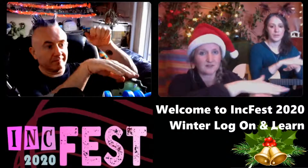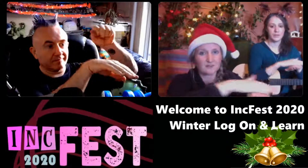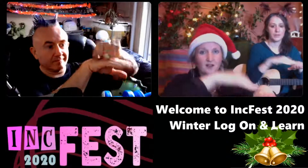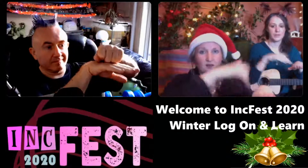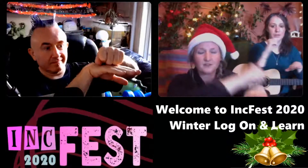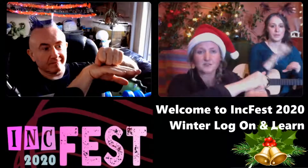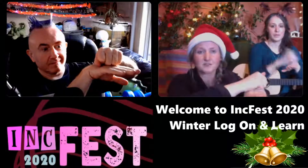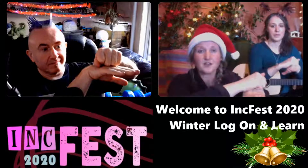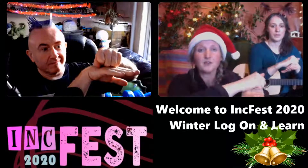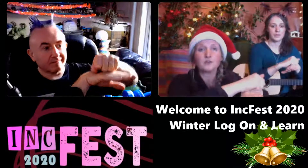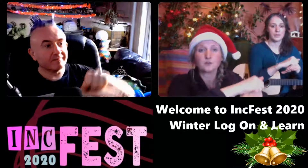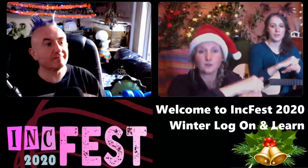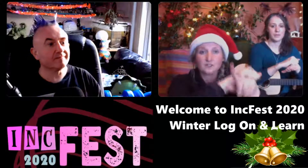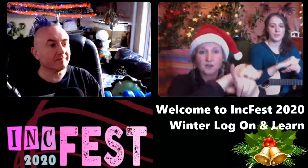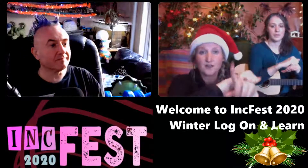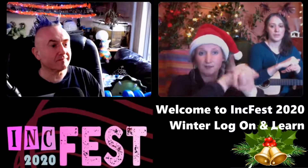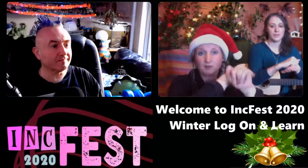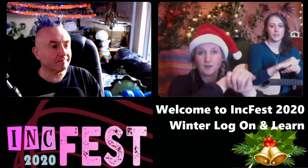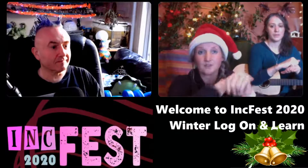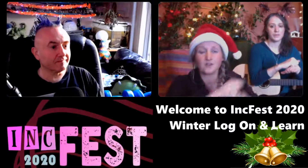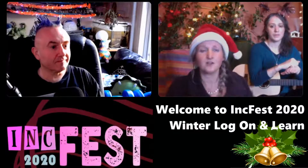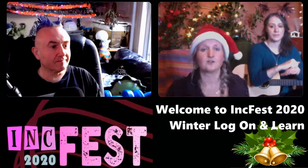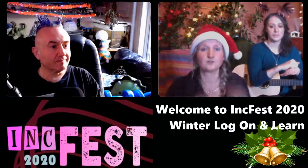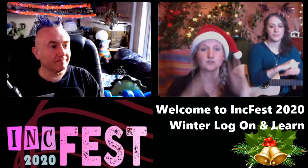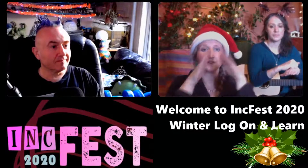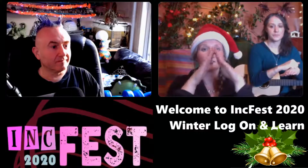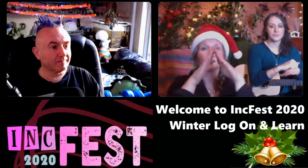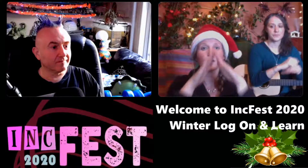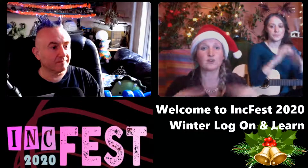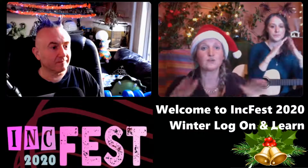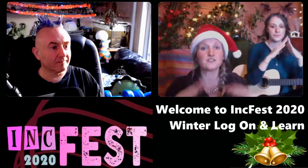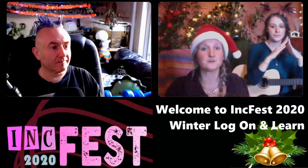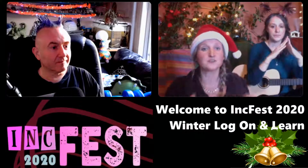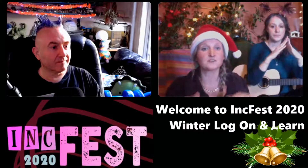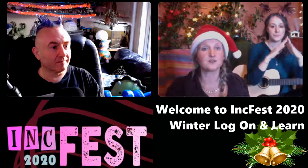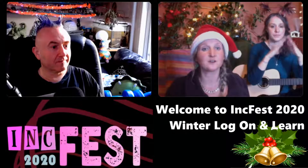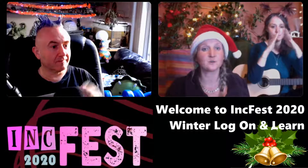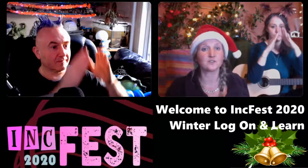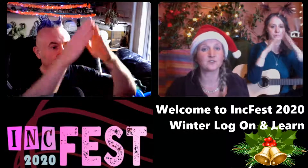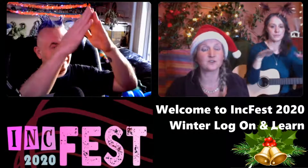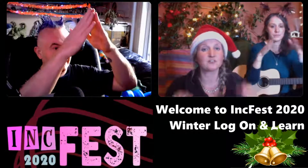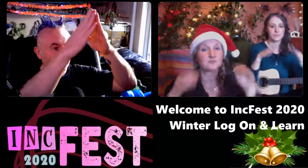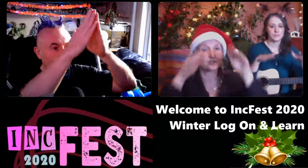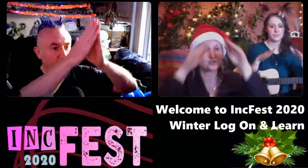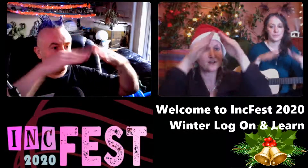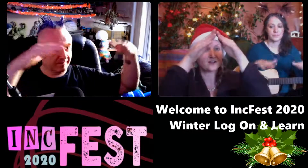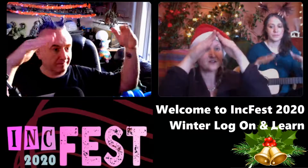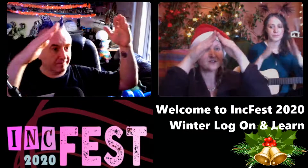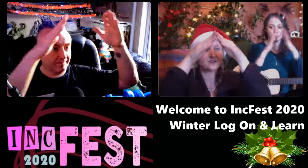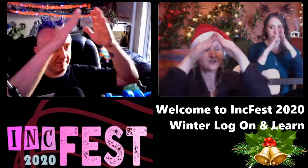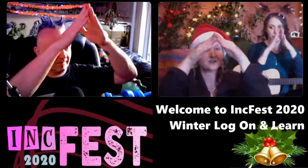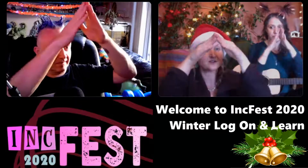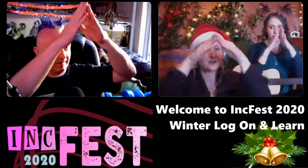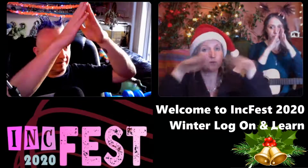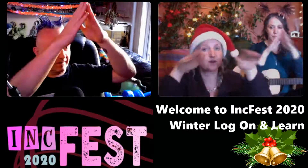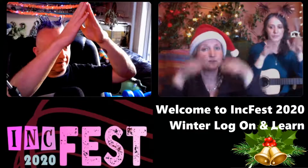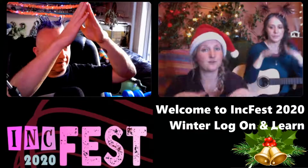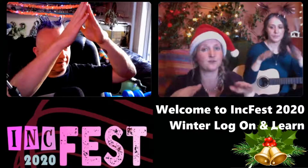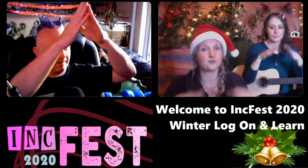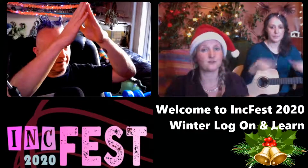up Christmas. You can also, if you wish, you can also do this, Christmas, which is the Christmas tree. So you're just doing three, one, two, three.